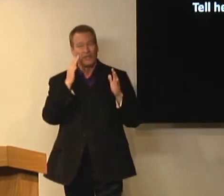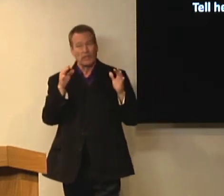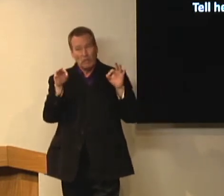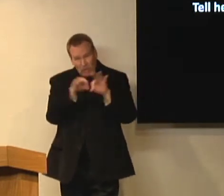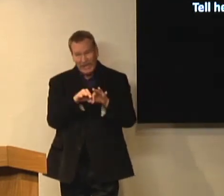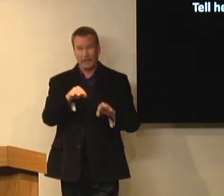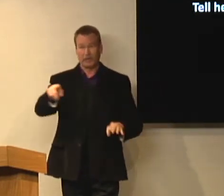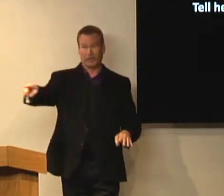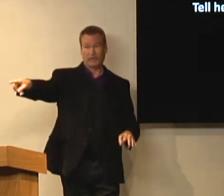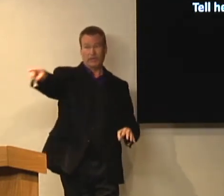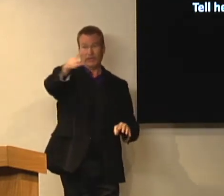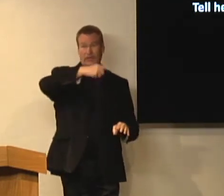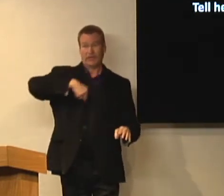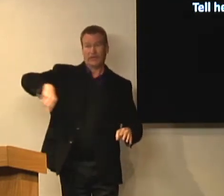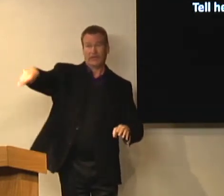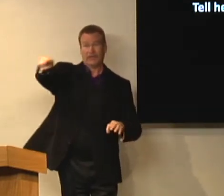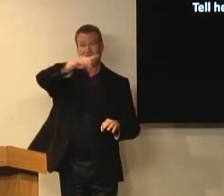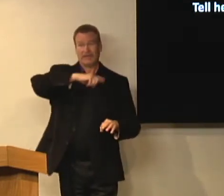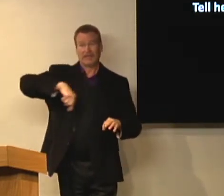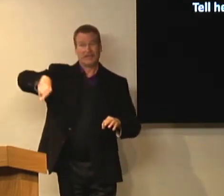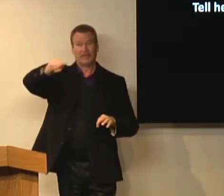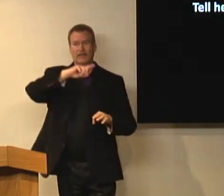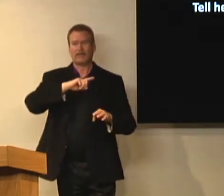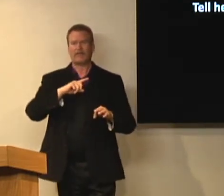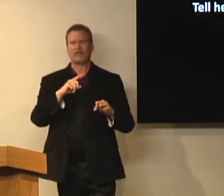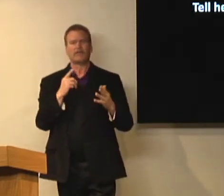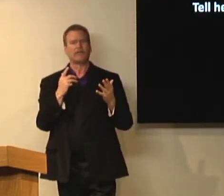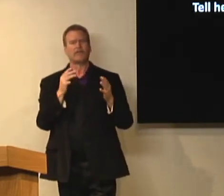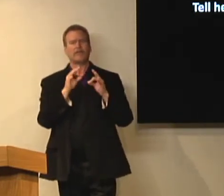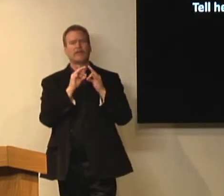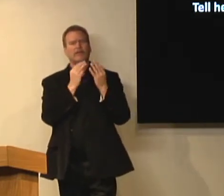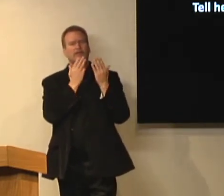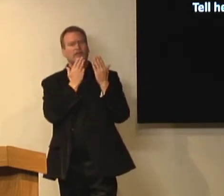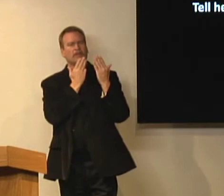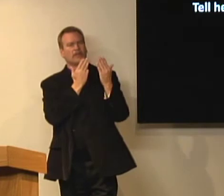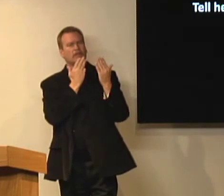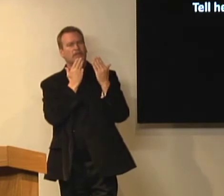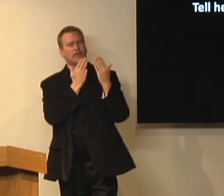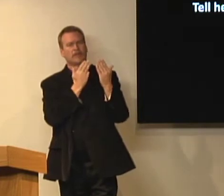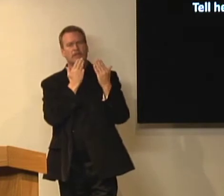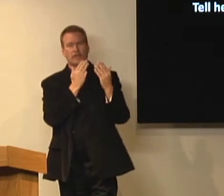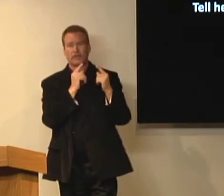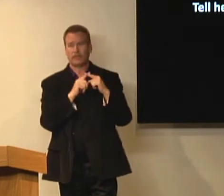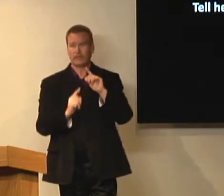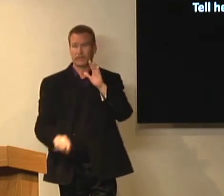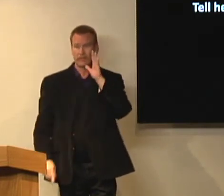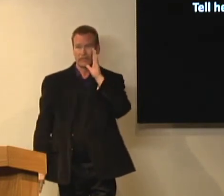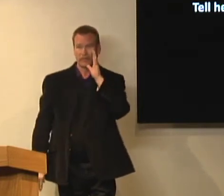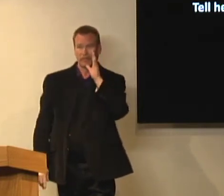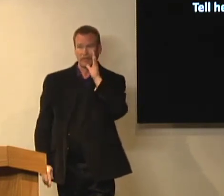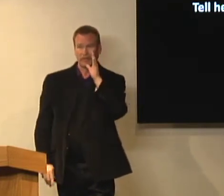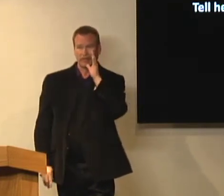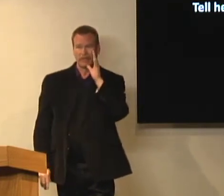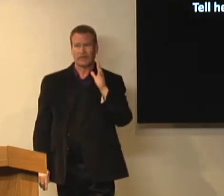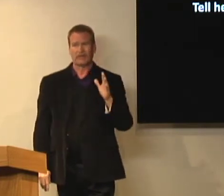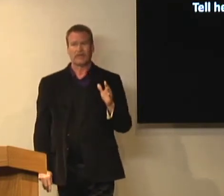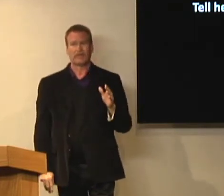So the conclusion of my message this morning focuses on an encouragement for you to thank your